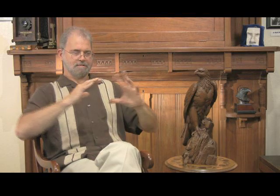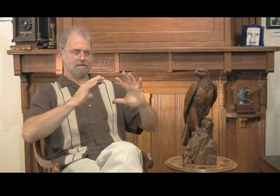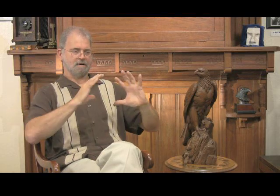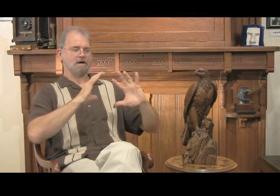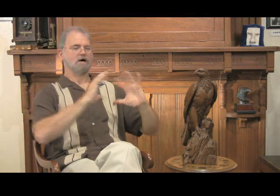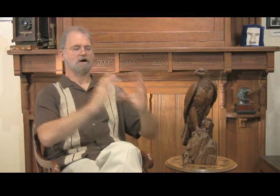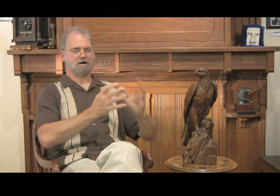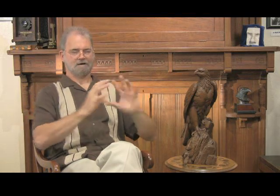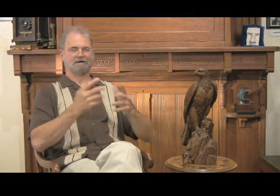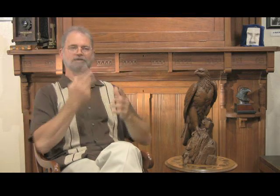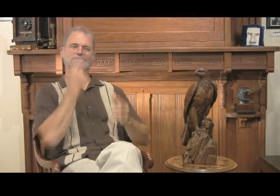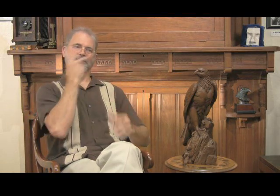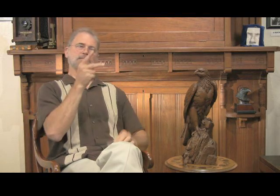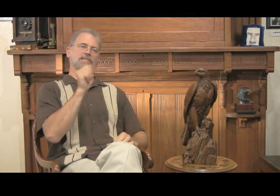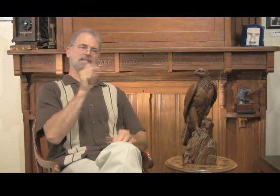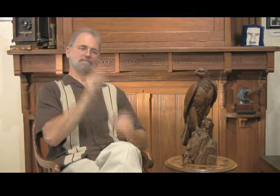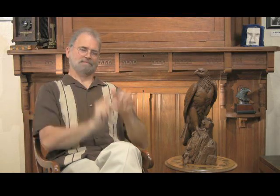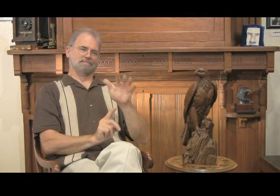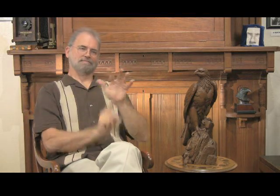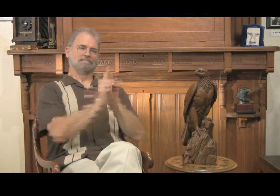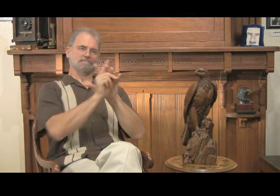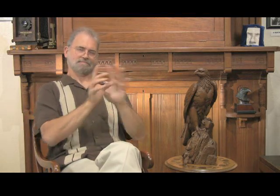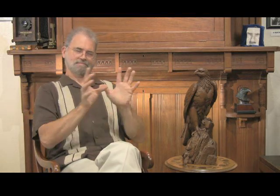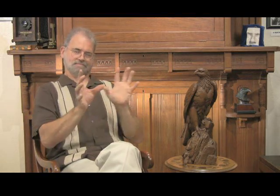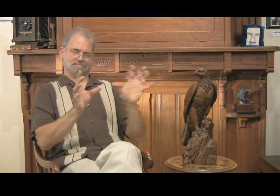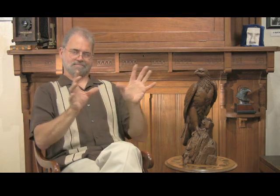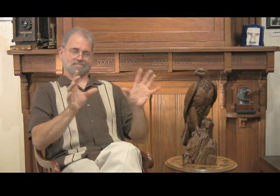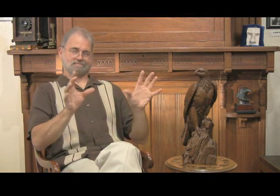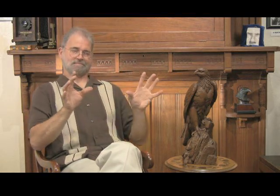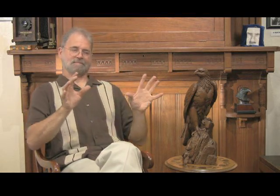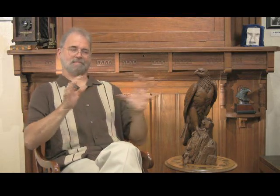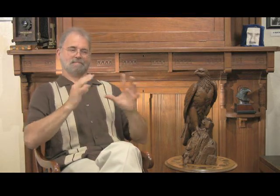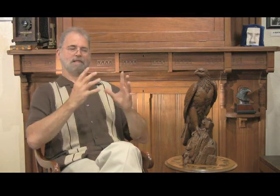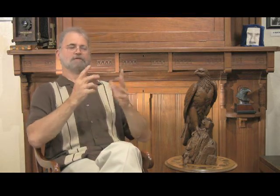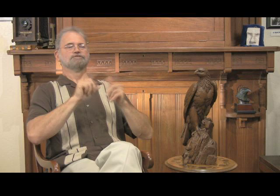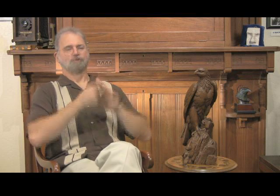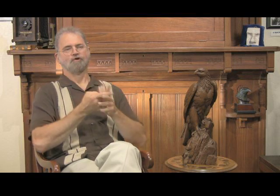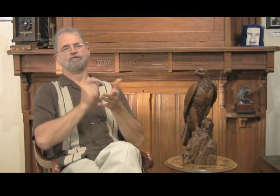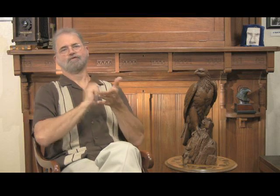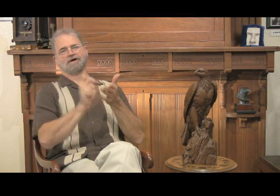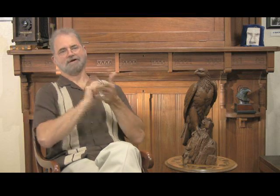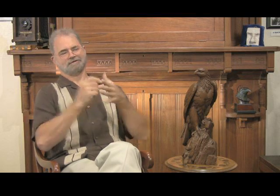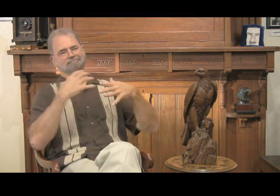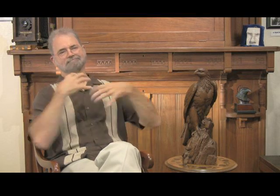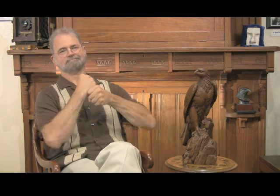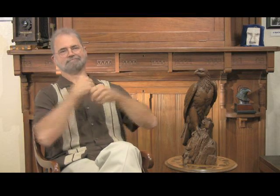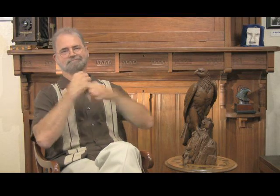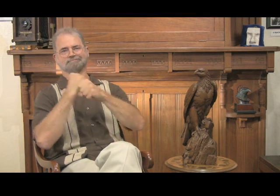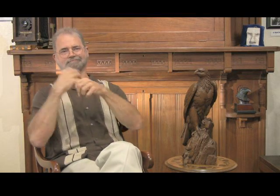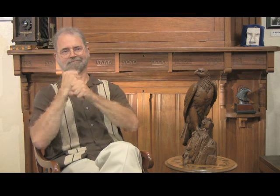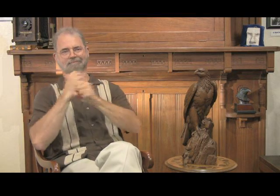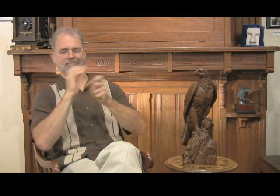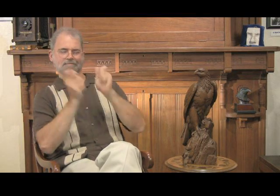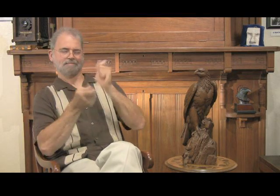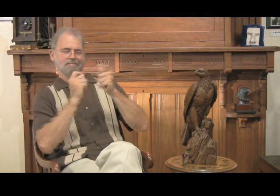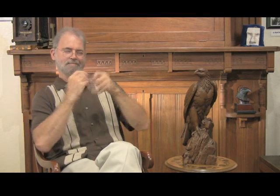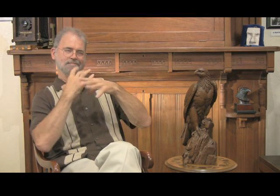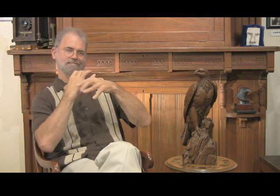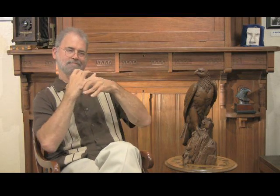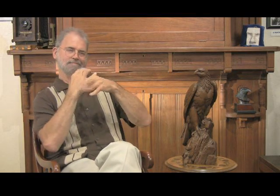education. So we broke the task up into its constituent parts, and finally a theme evolved. And we started to write on that, and we came up with different